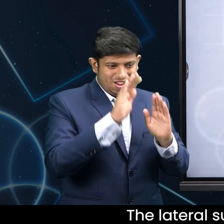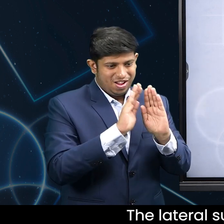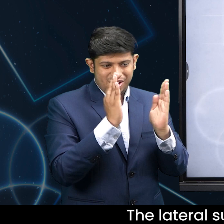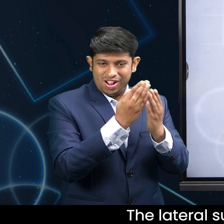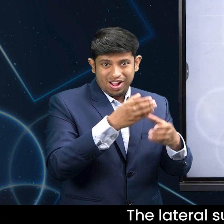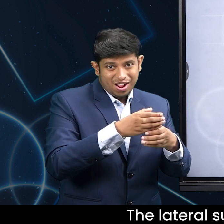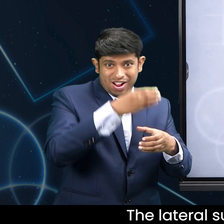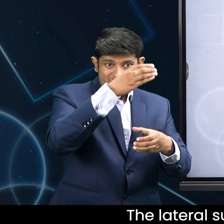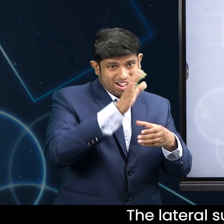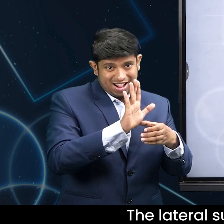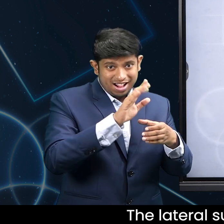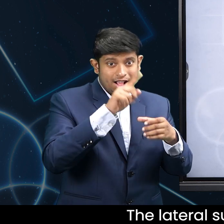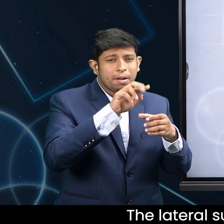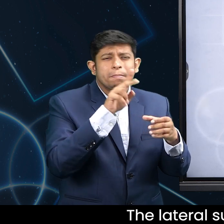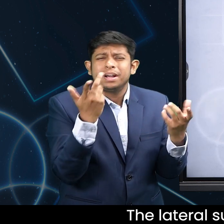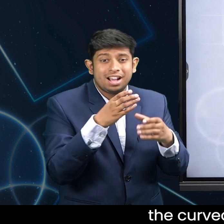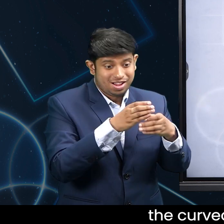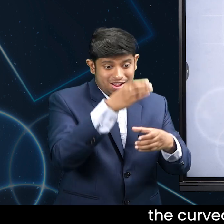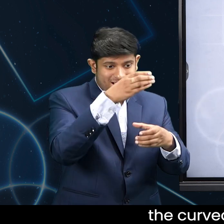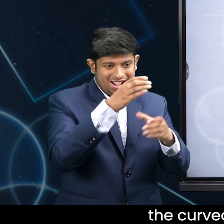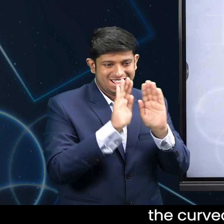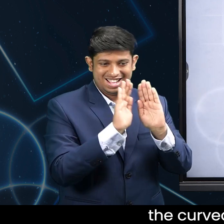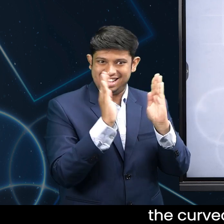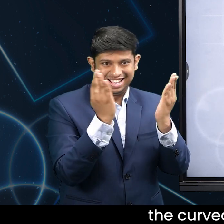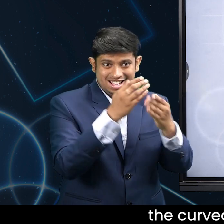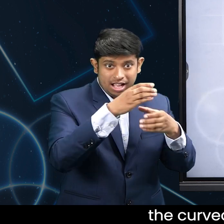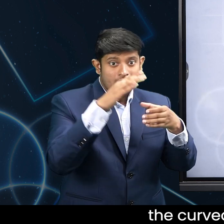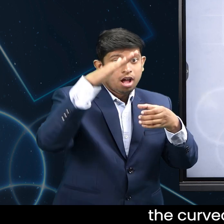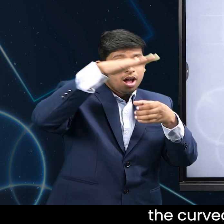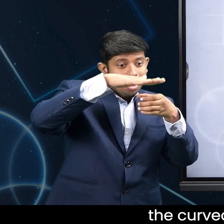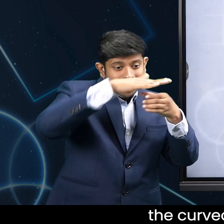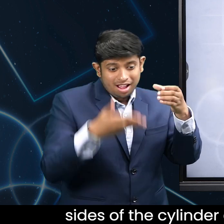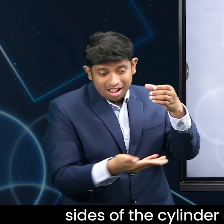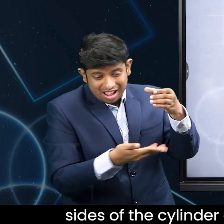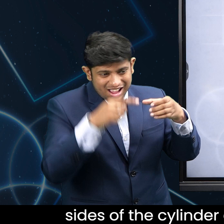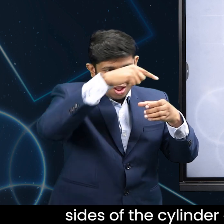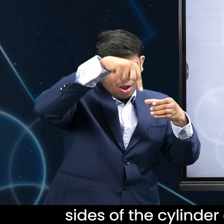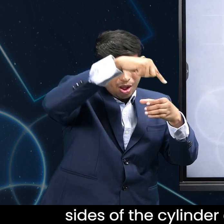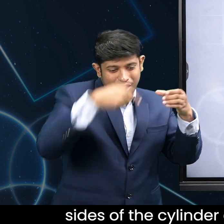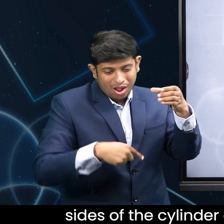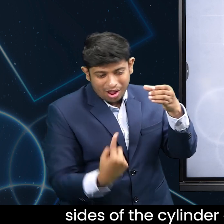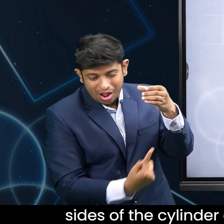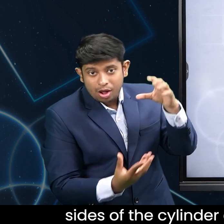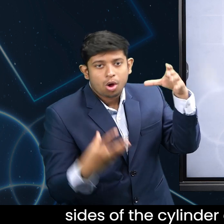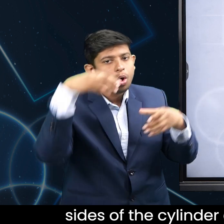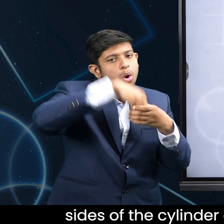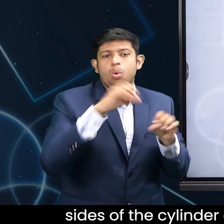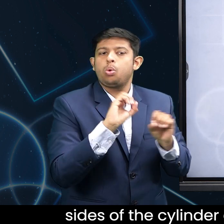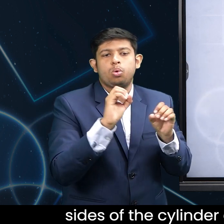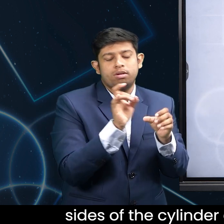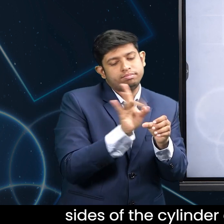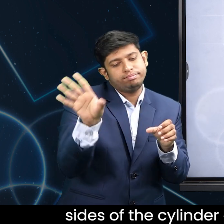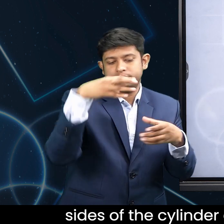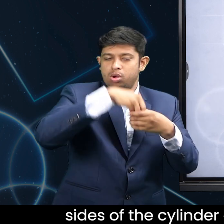The lateral surface area of the cylinder refers to the curved surface that wraps around the sides of the cylinder, excluding